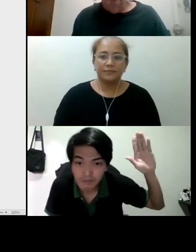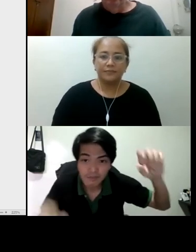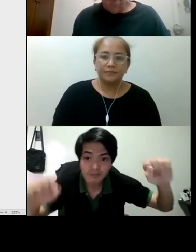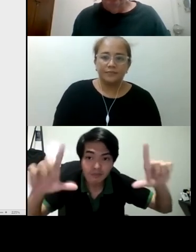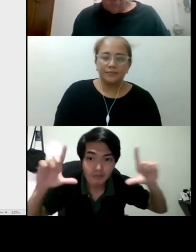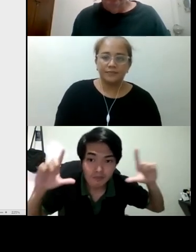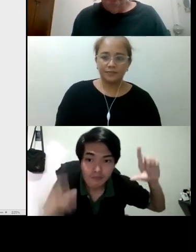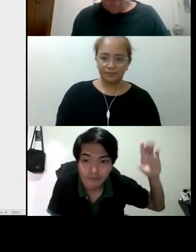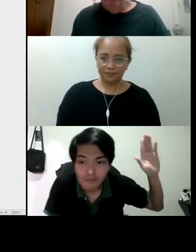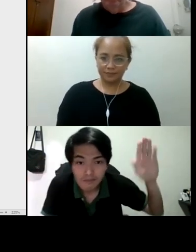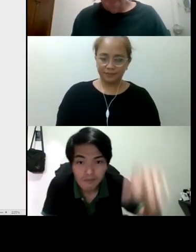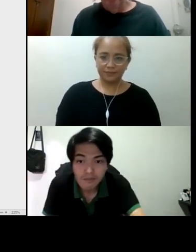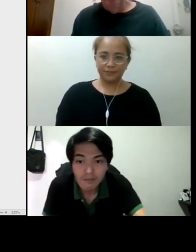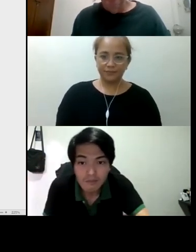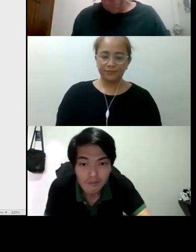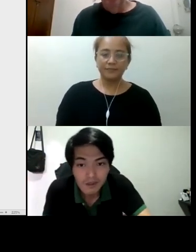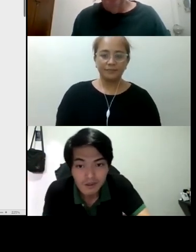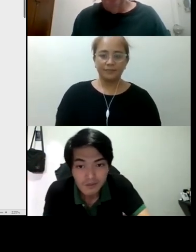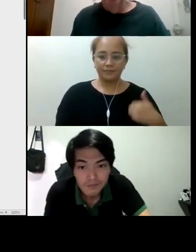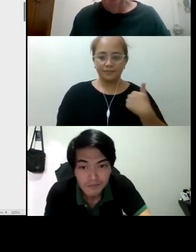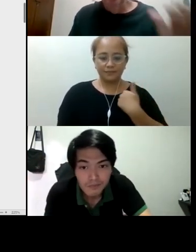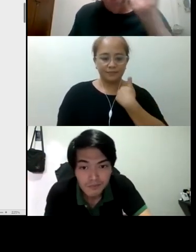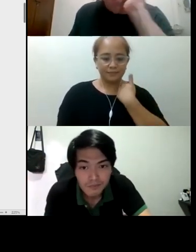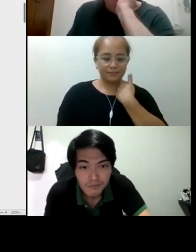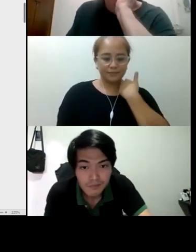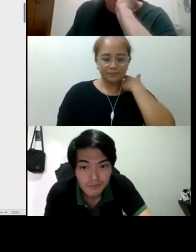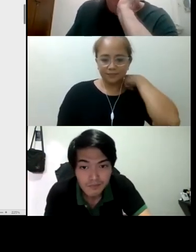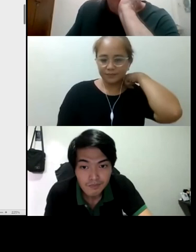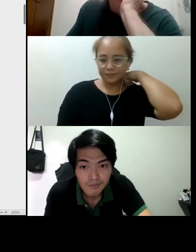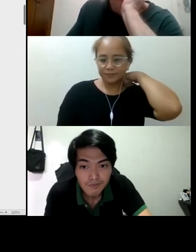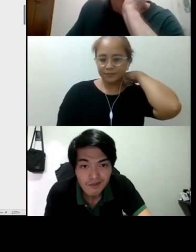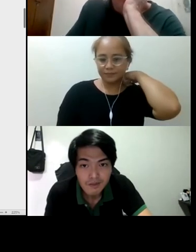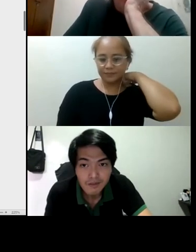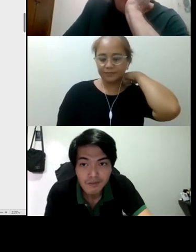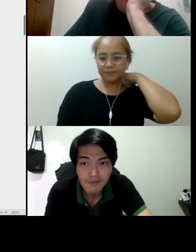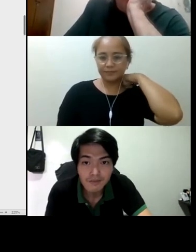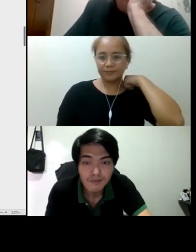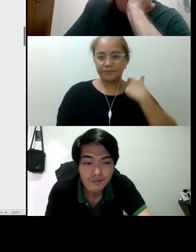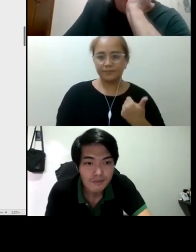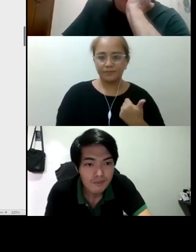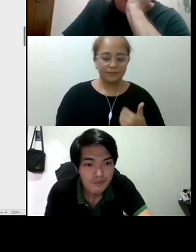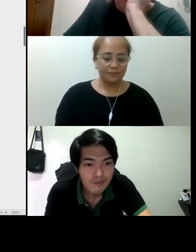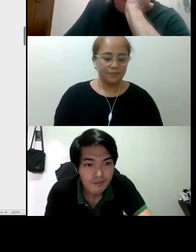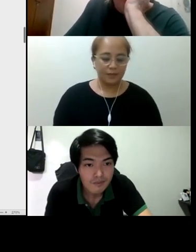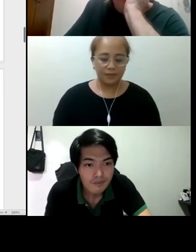So this is Rand's. Okay. I'll just wait for the spotlight. Hold on.